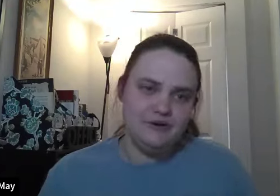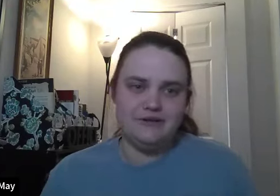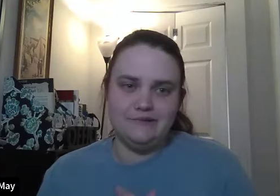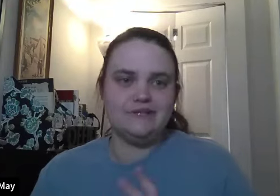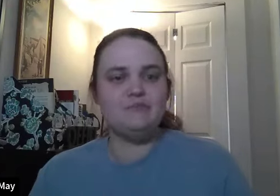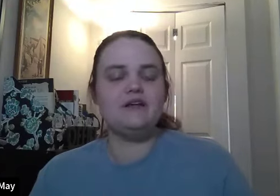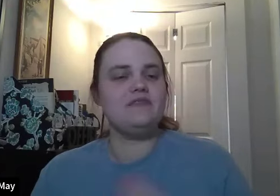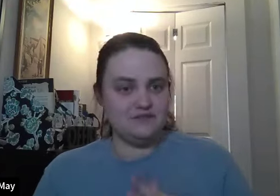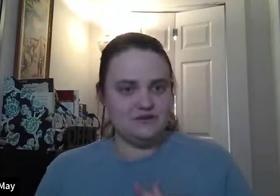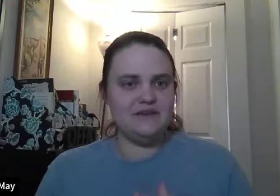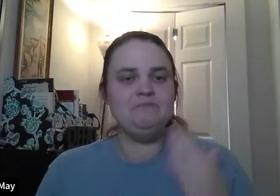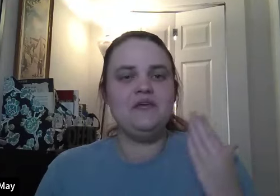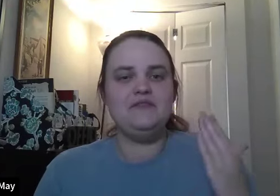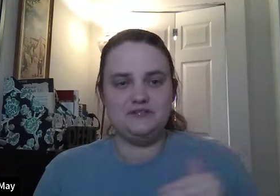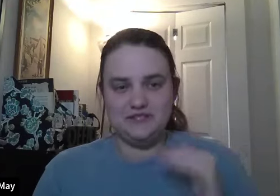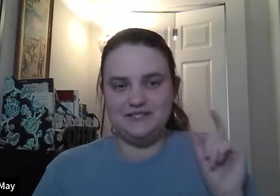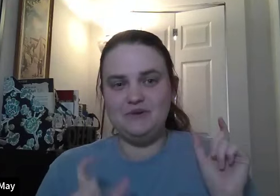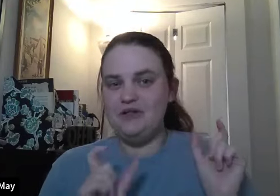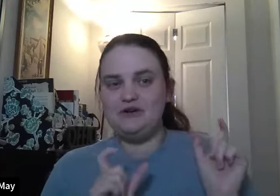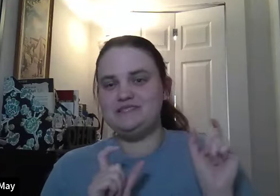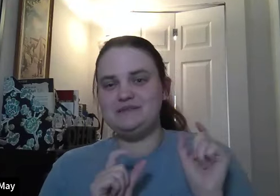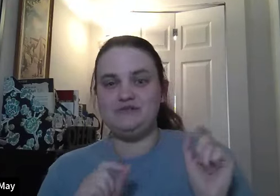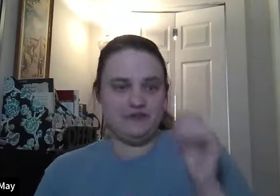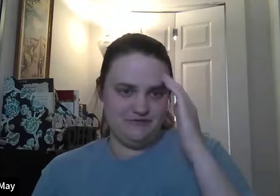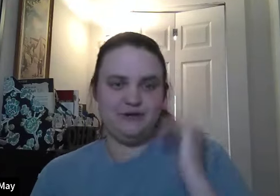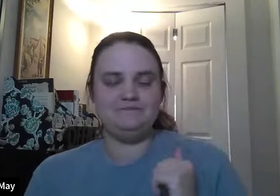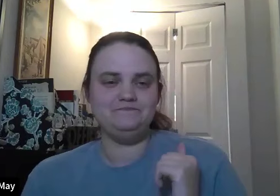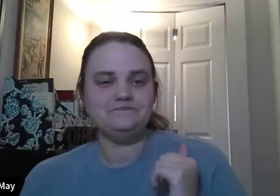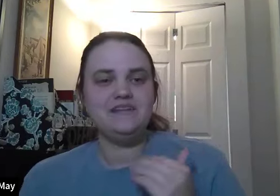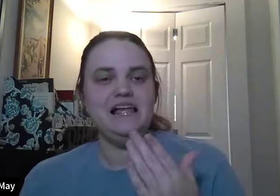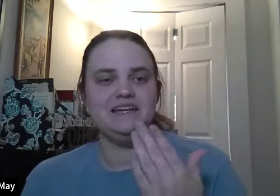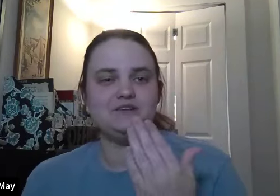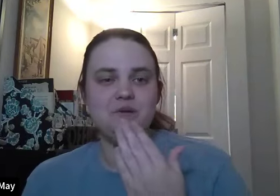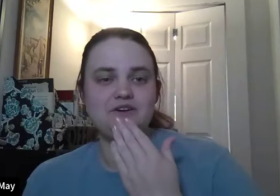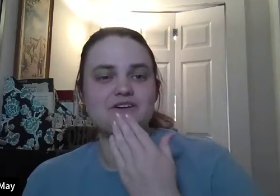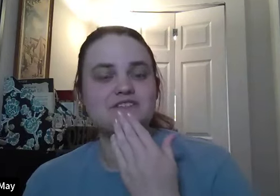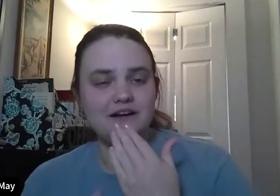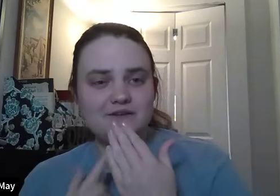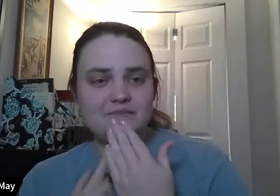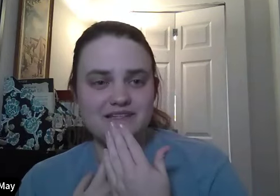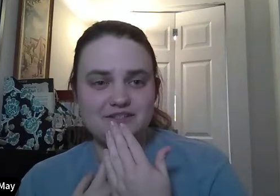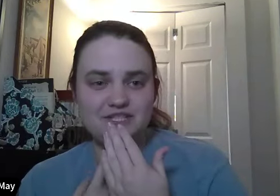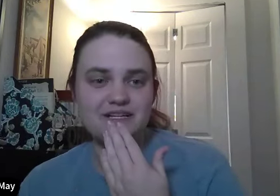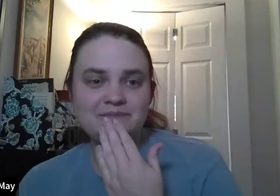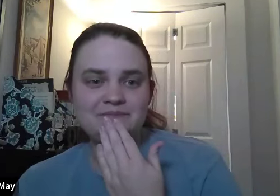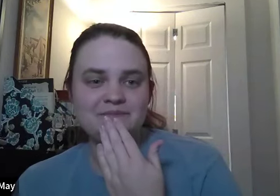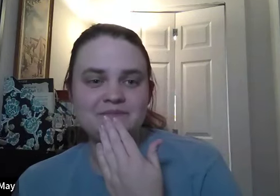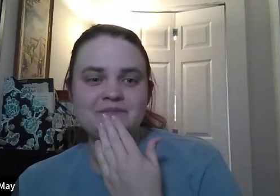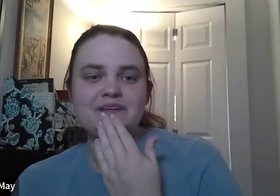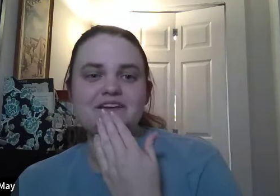morning, good morning, good morning, that sort of thing, there's a smaller, simpler version for it. And it's going to be, you're going to start here at the base of your chin and you